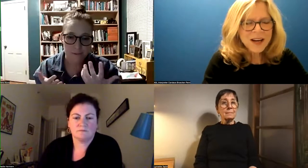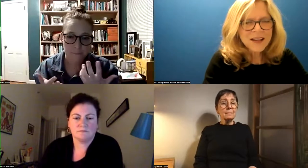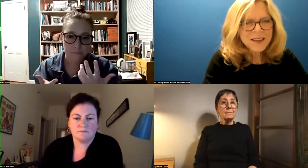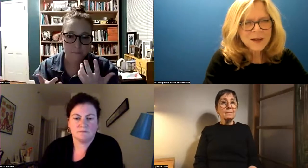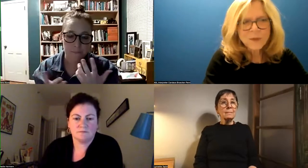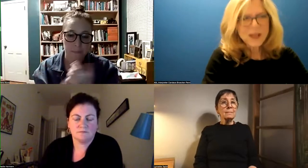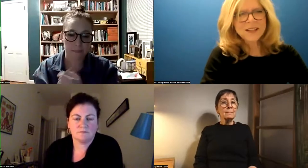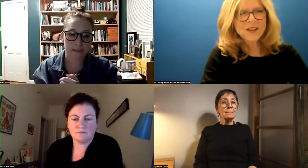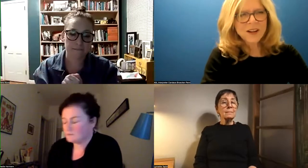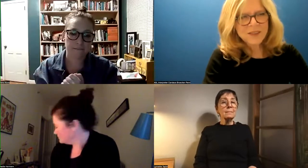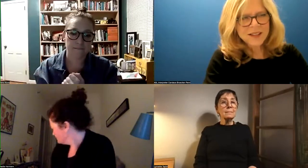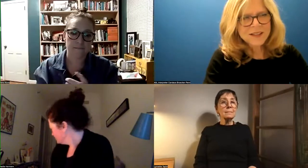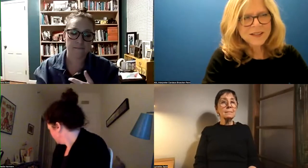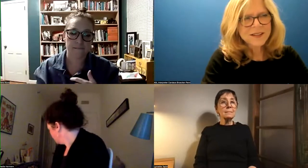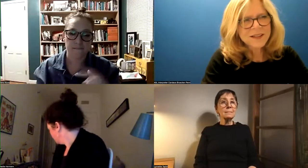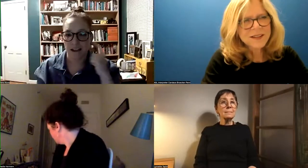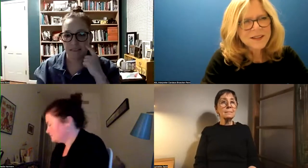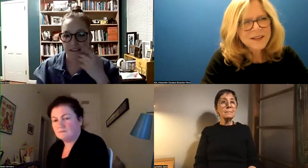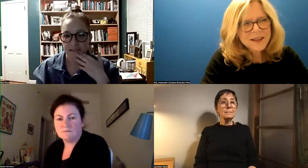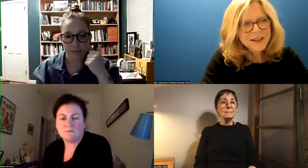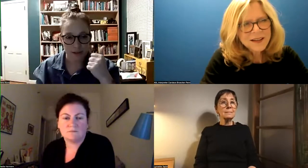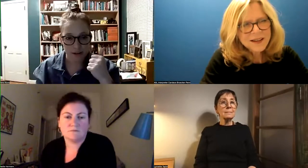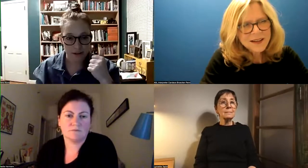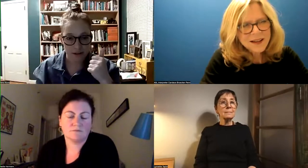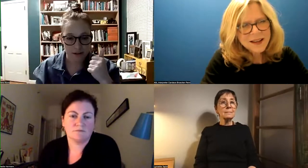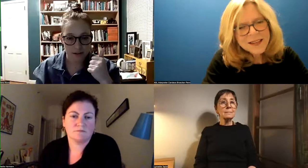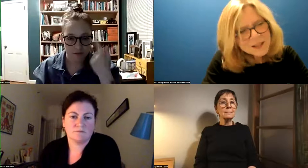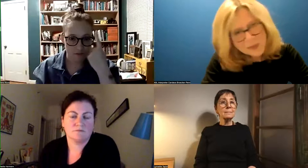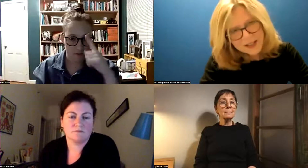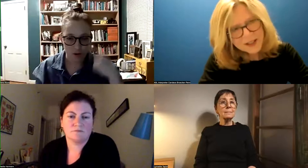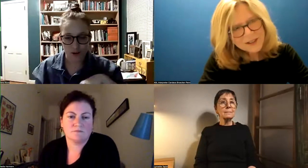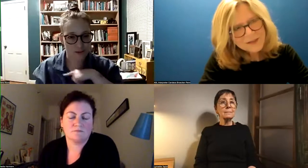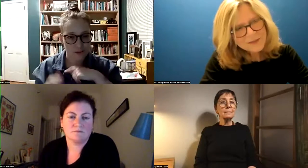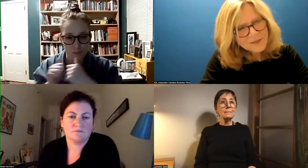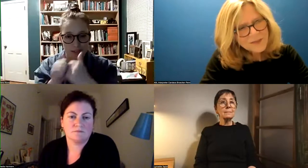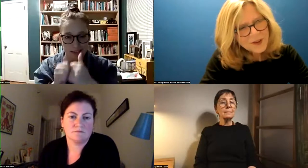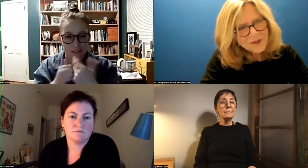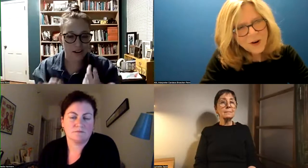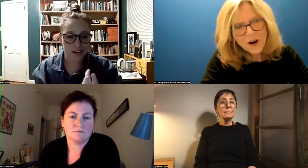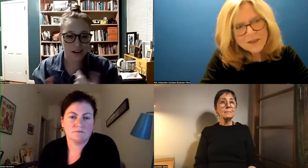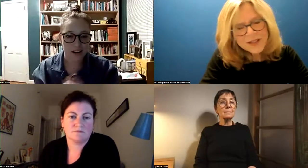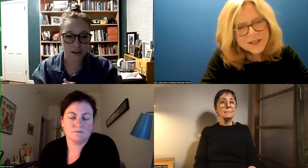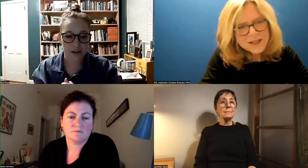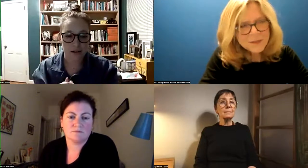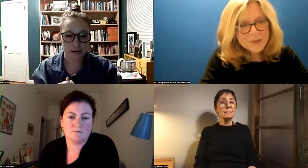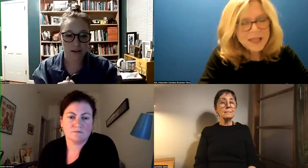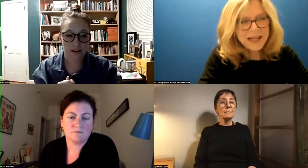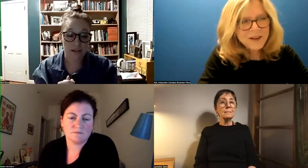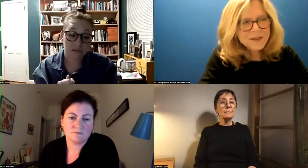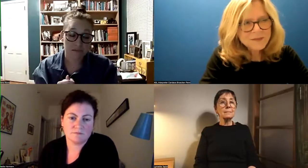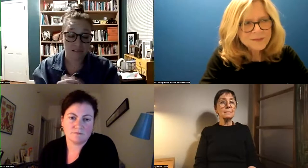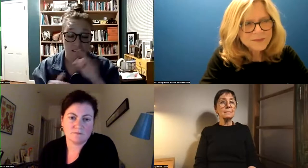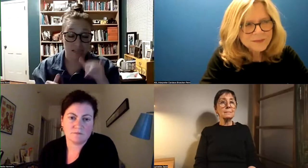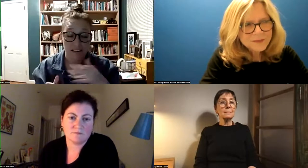silos. And I think it weakens all of us. I think it's better for all of us to be